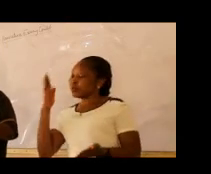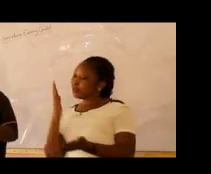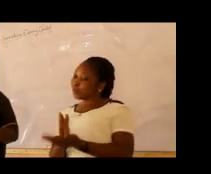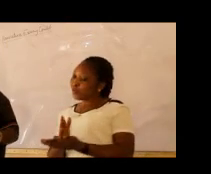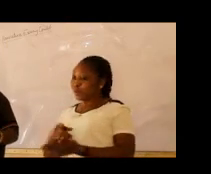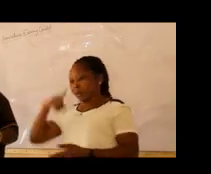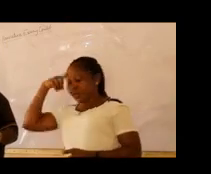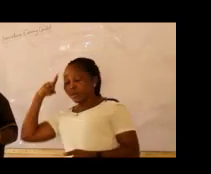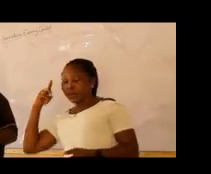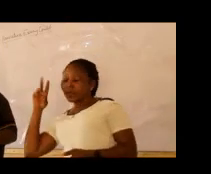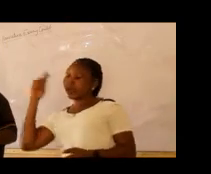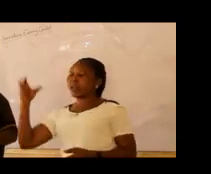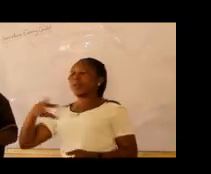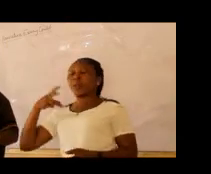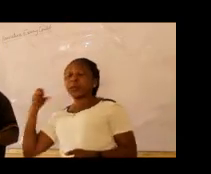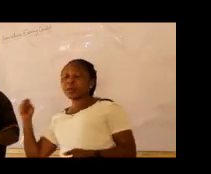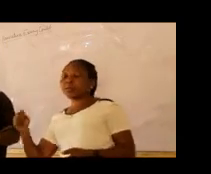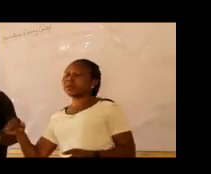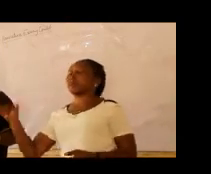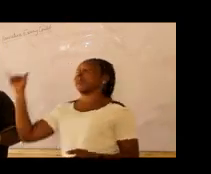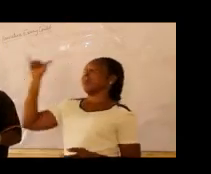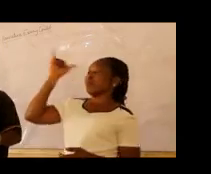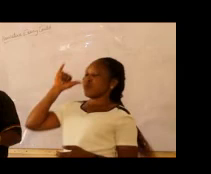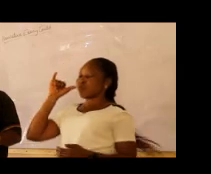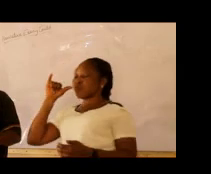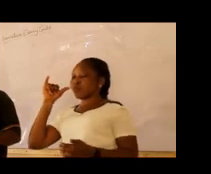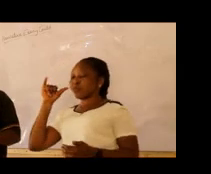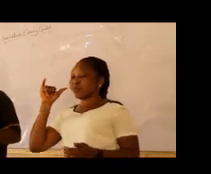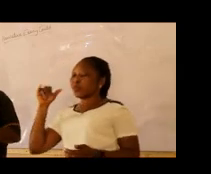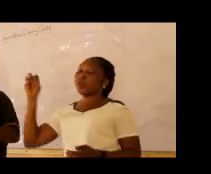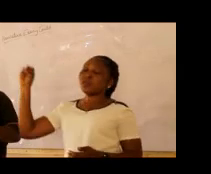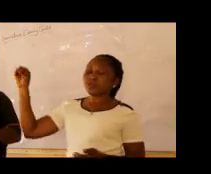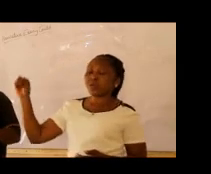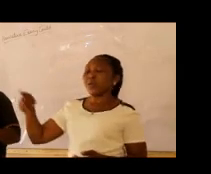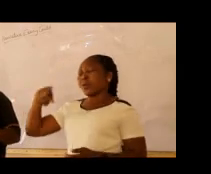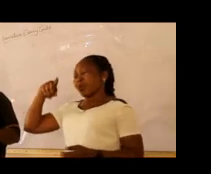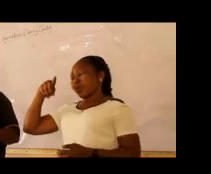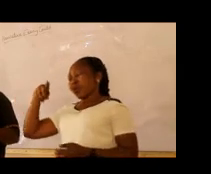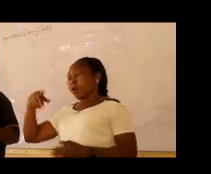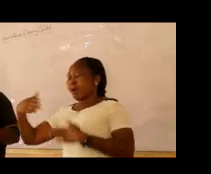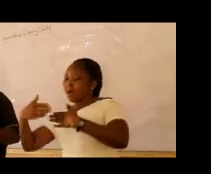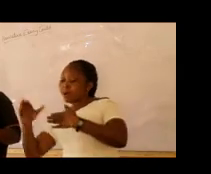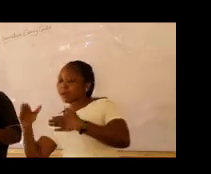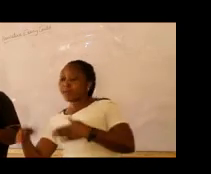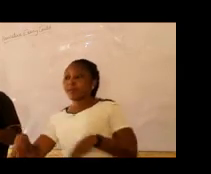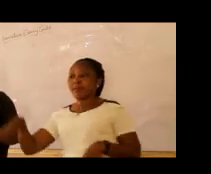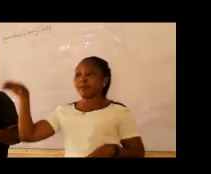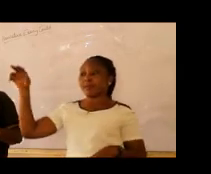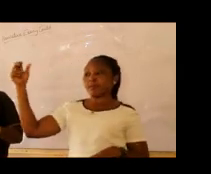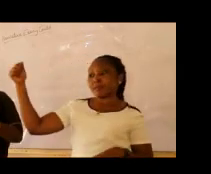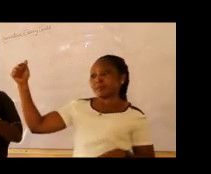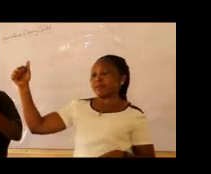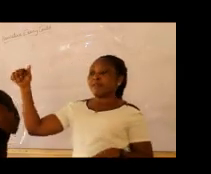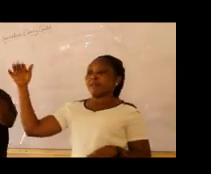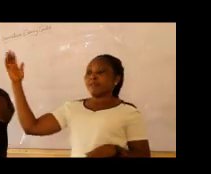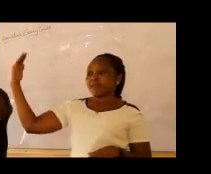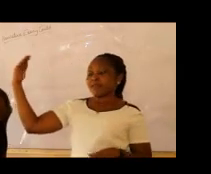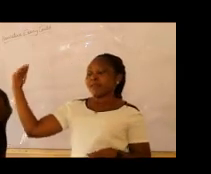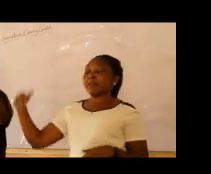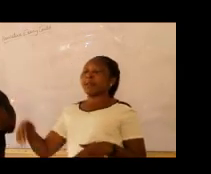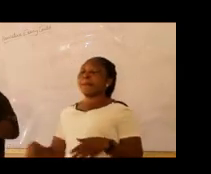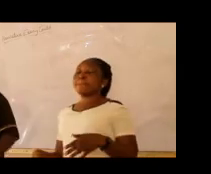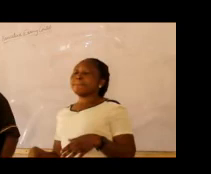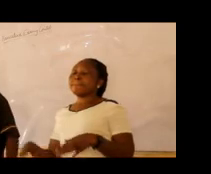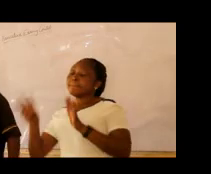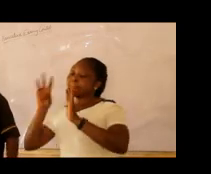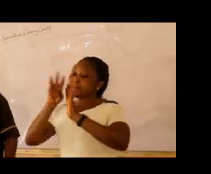However, after about 10-15 minutes, the road safety men were alerted that there has been an